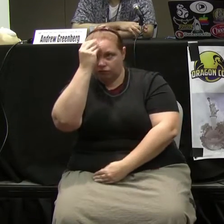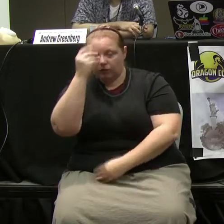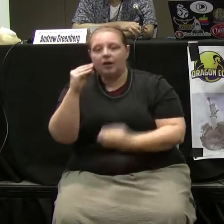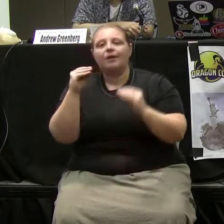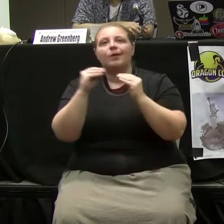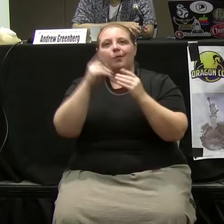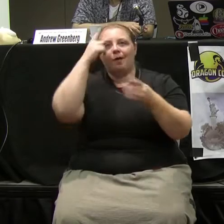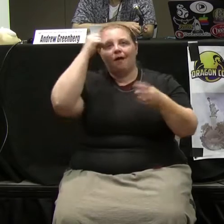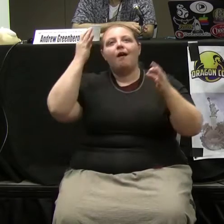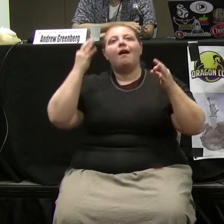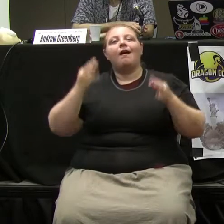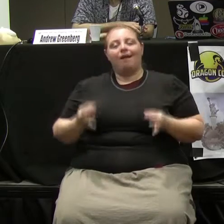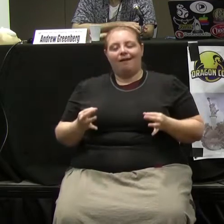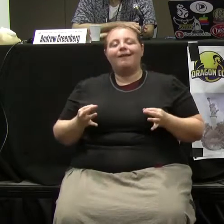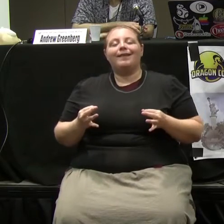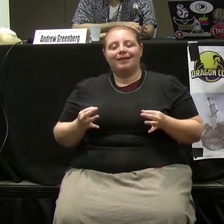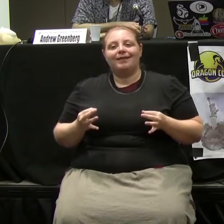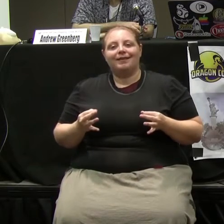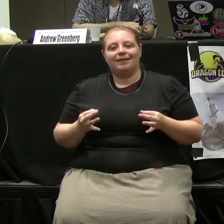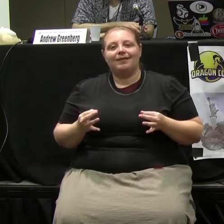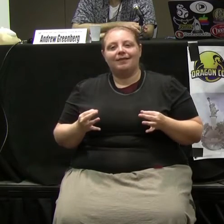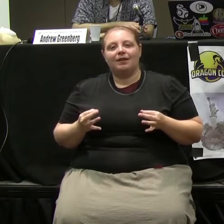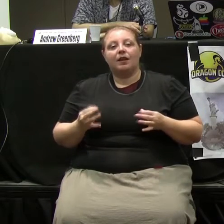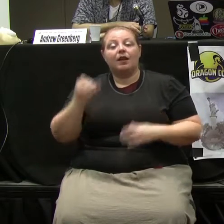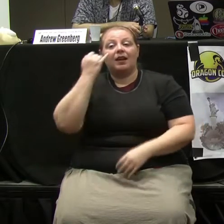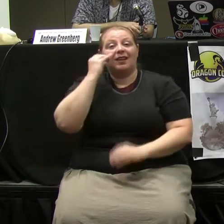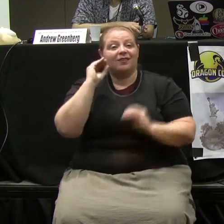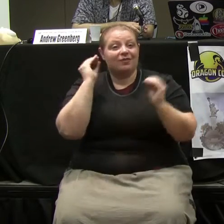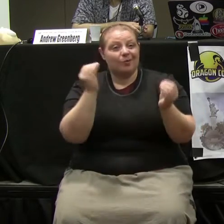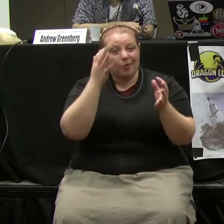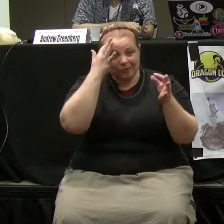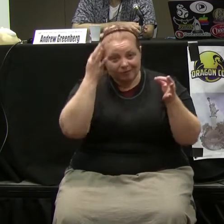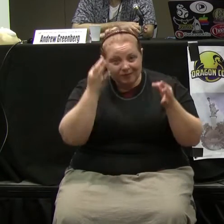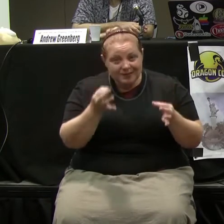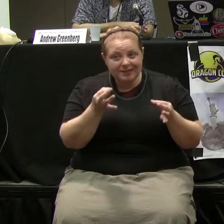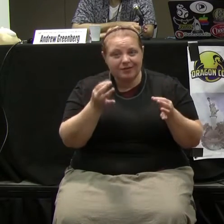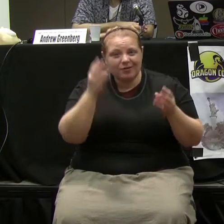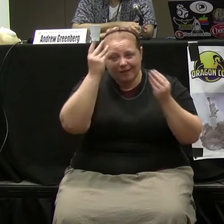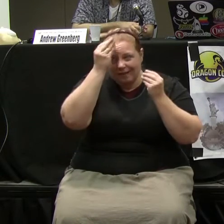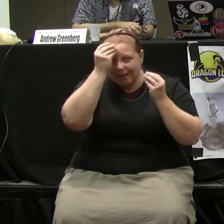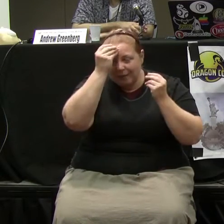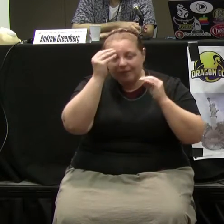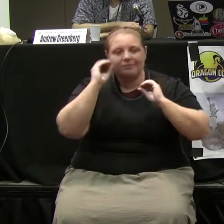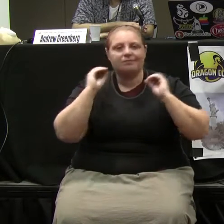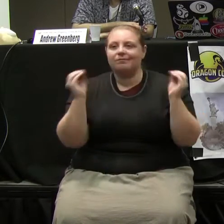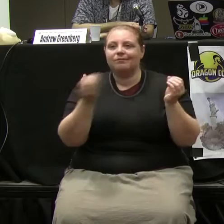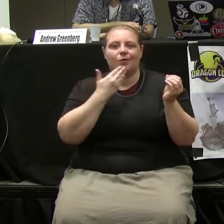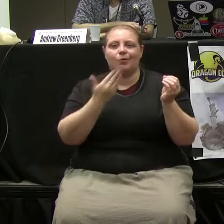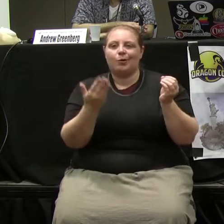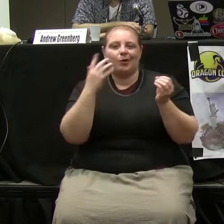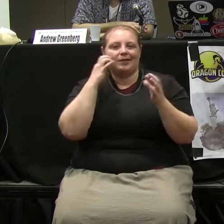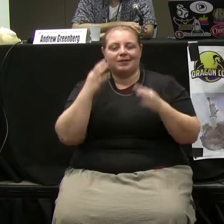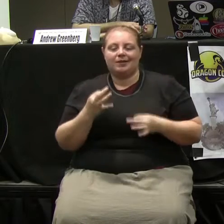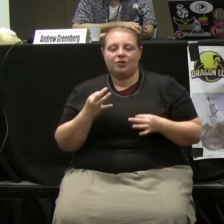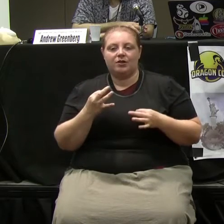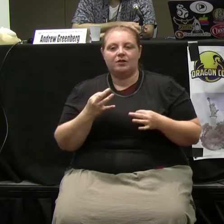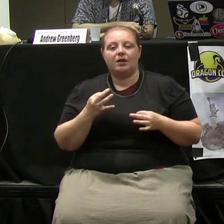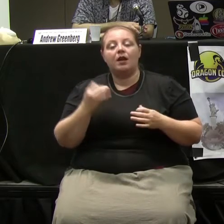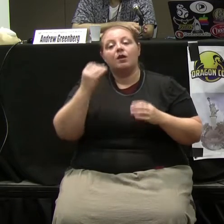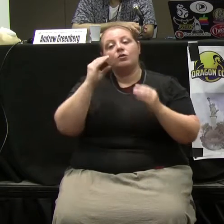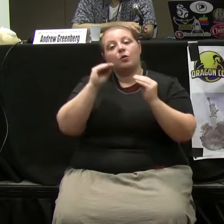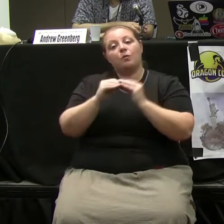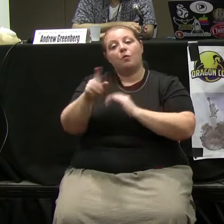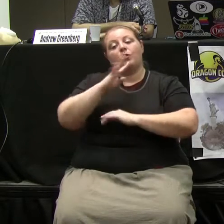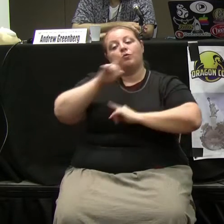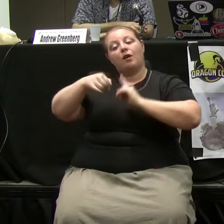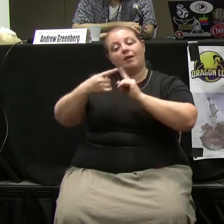same conclusion as you. It's just when people don't think about them that they make bad decisions. And so the more you engage them, the more they think about it, and then the